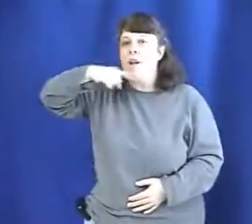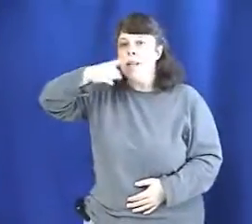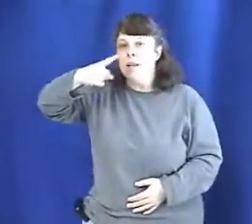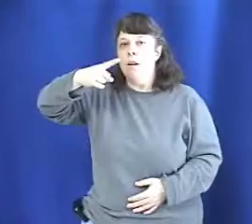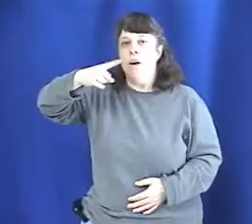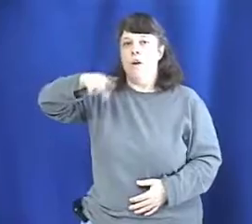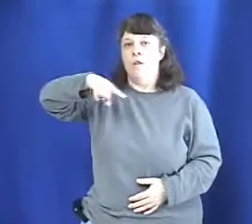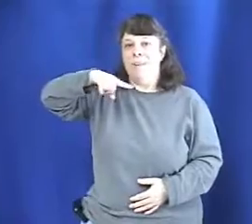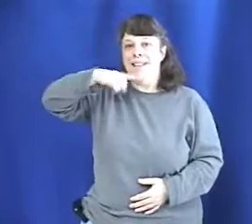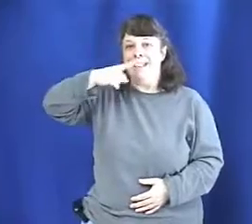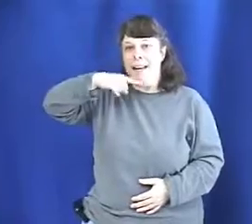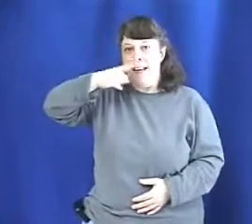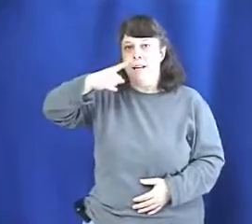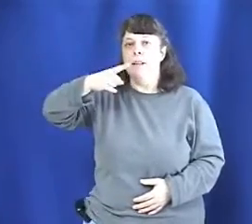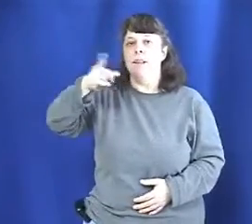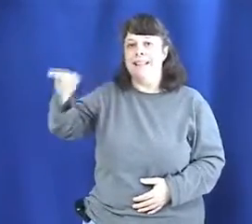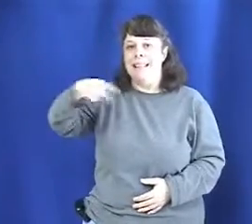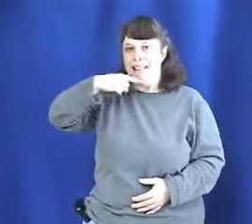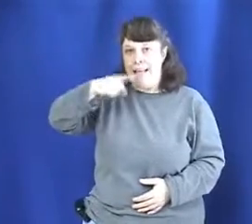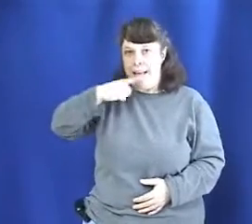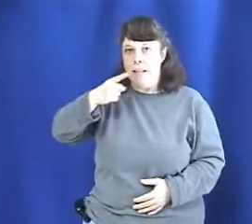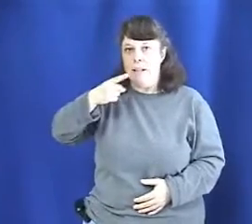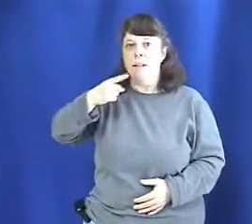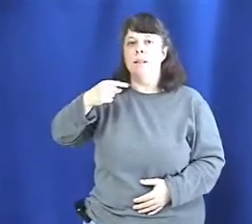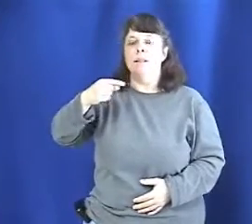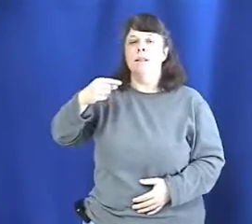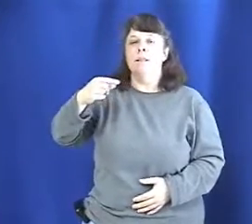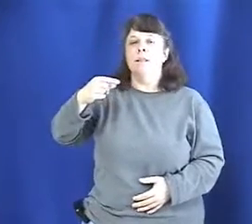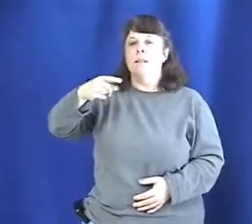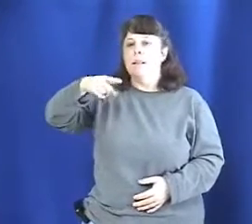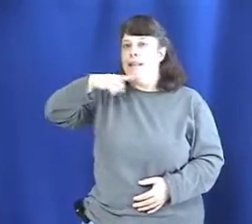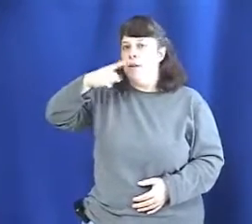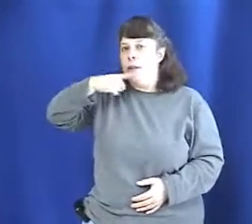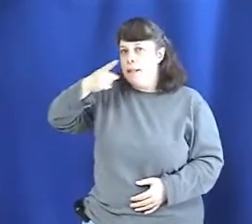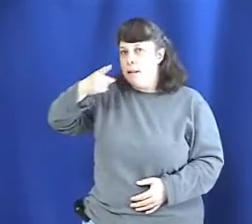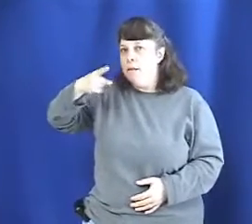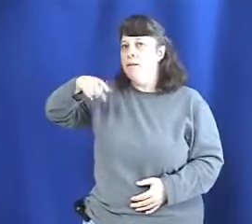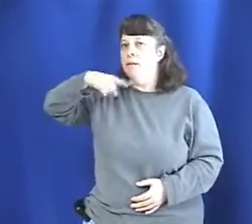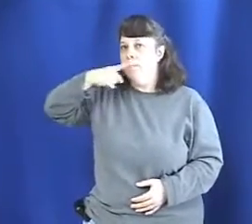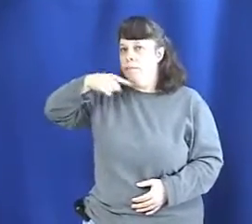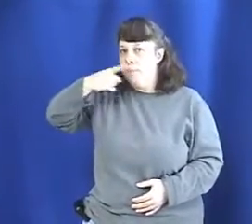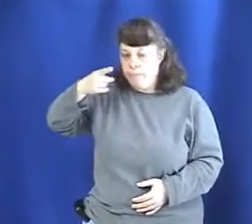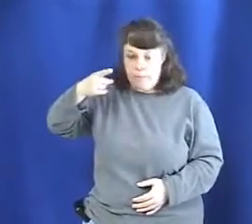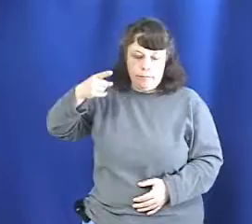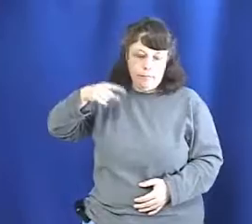Hearing also means say, he said. Hearing.